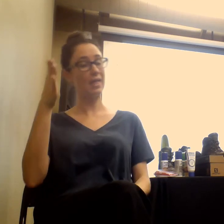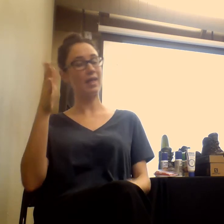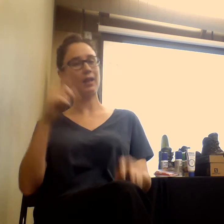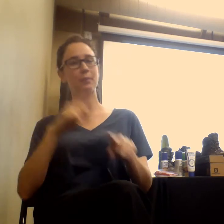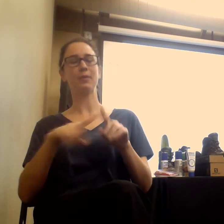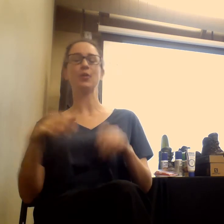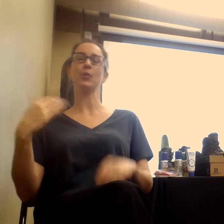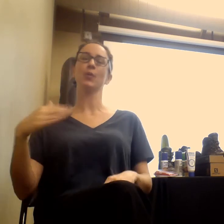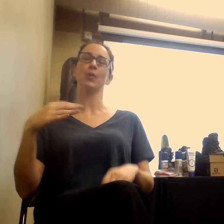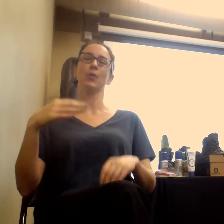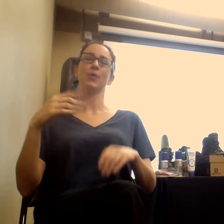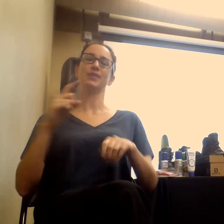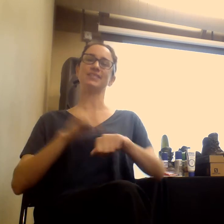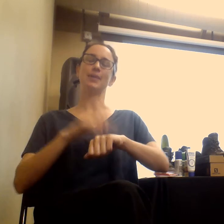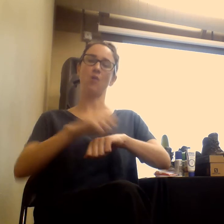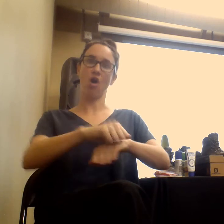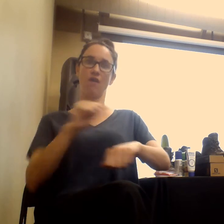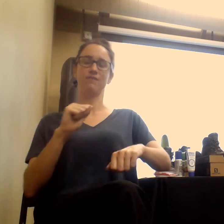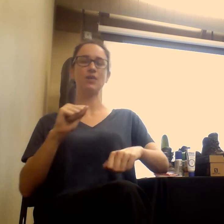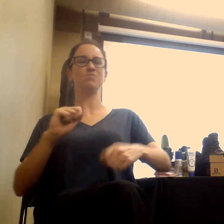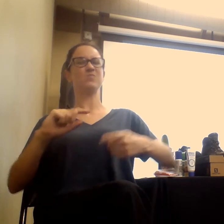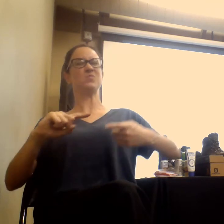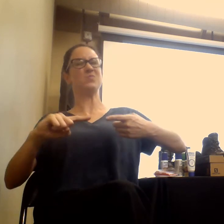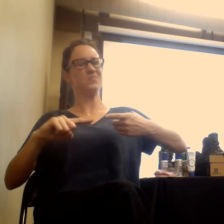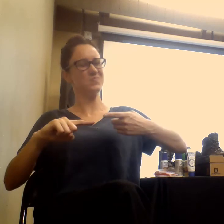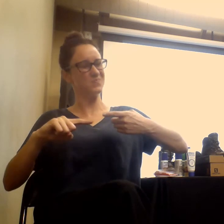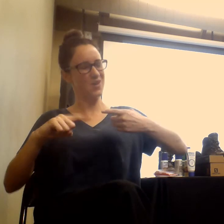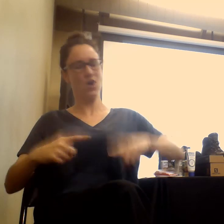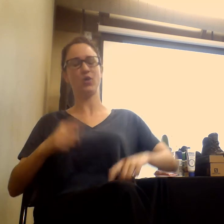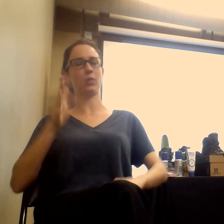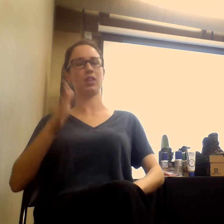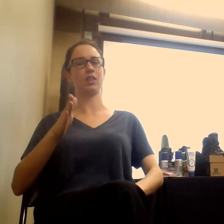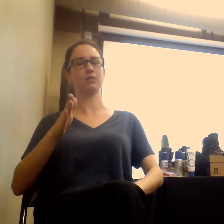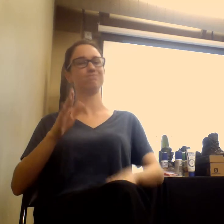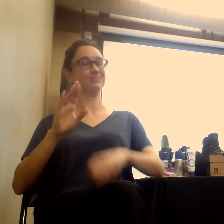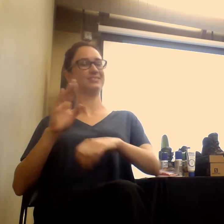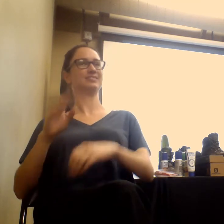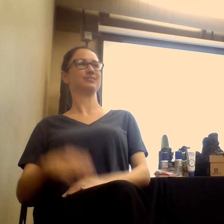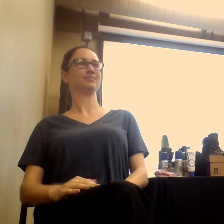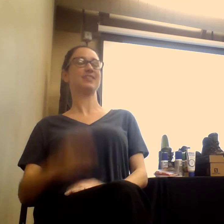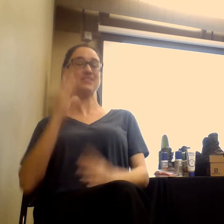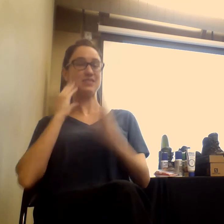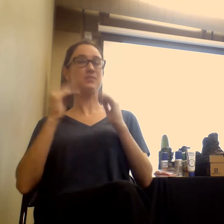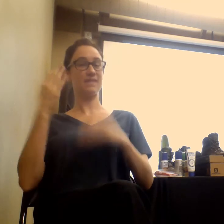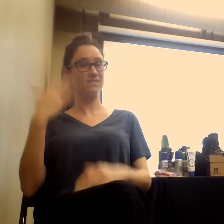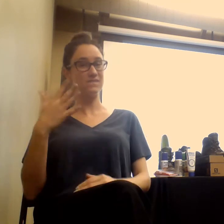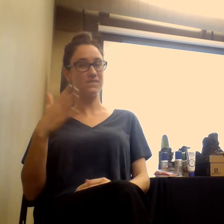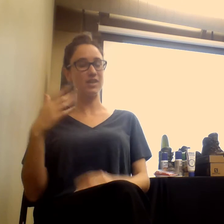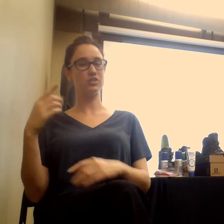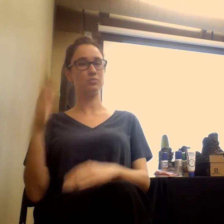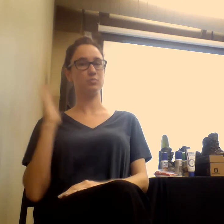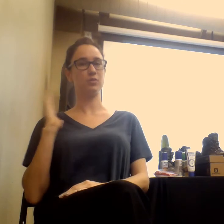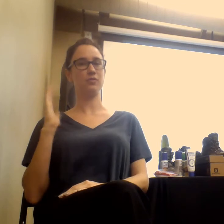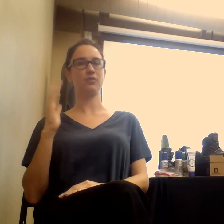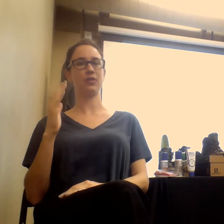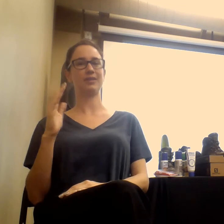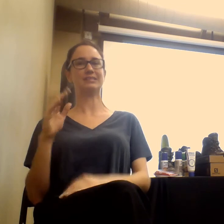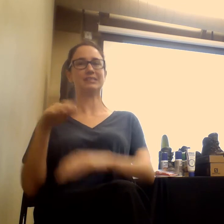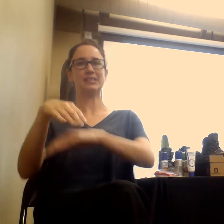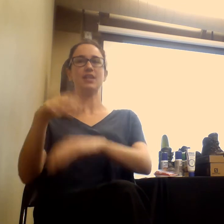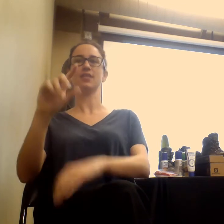this on to some people and just warn them, this is going to hurt when we remove it, but it's better than you just sitting there. And that's to cover